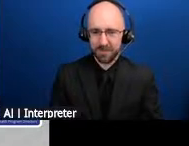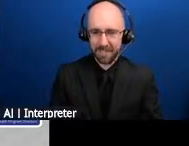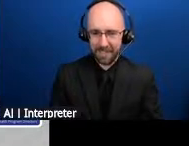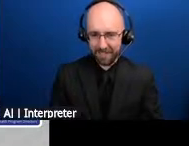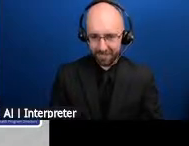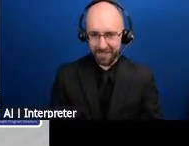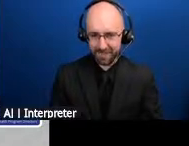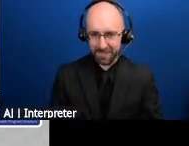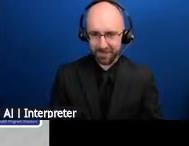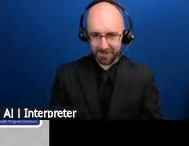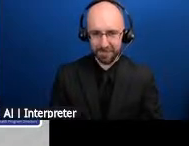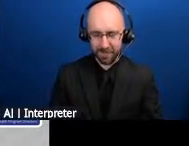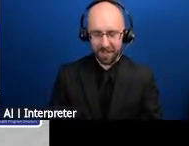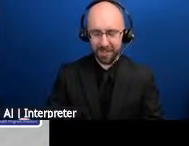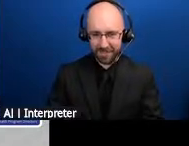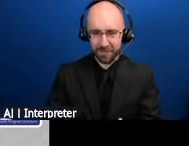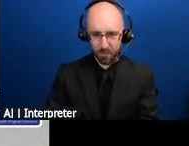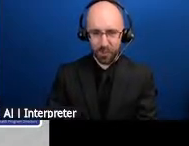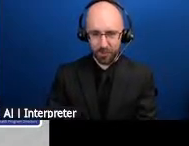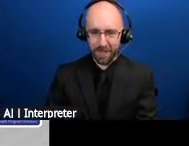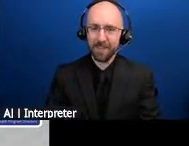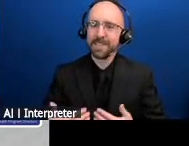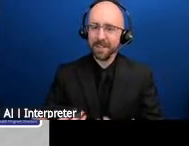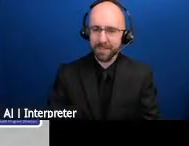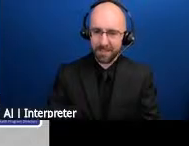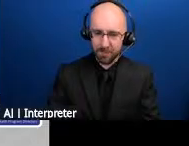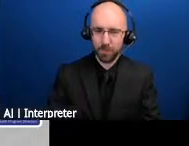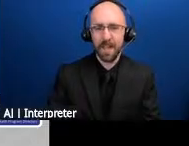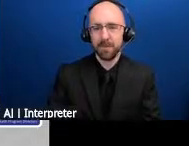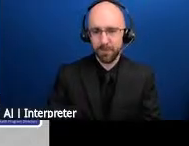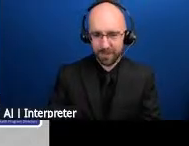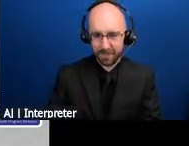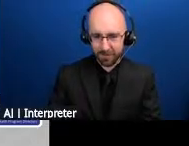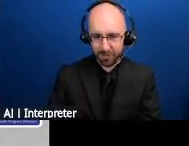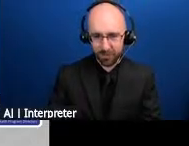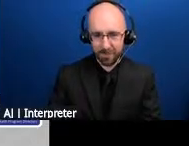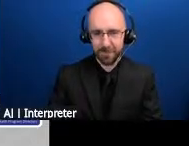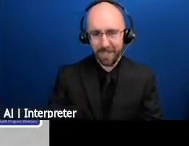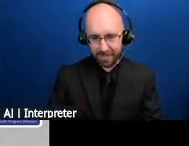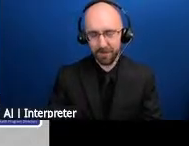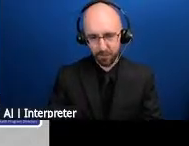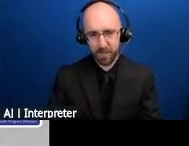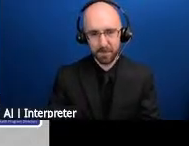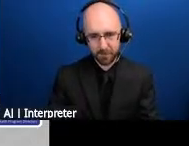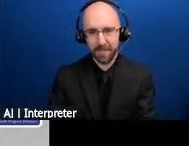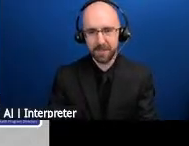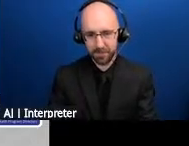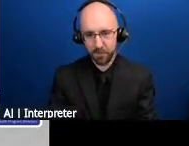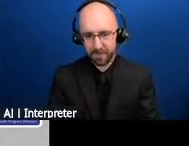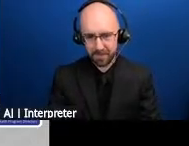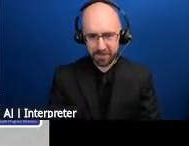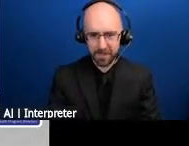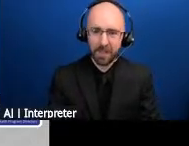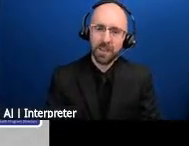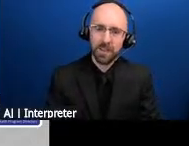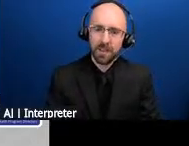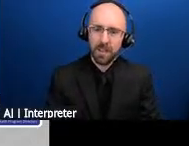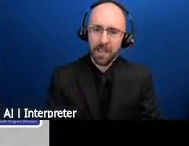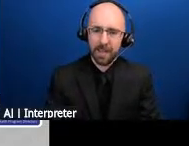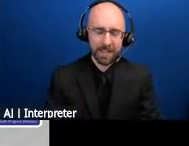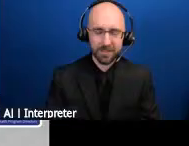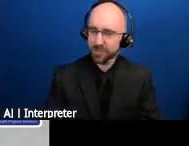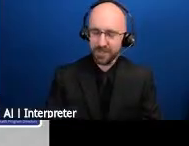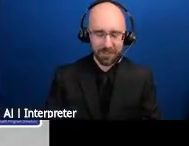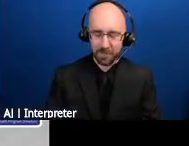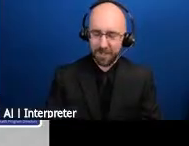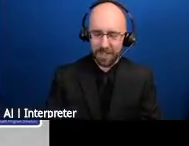equitable in this work. We have a seat at the table. We have a voice that's heard in the realm of crisis services.